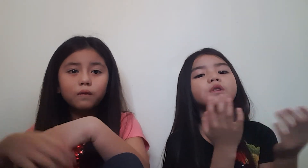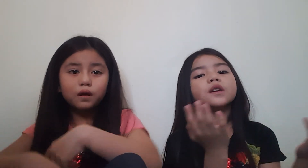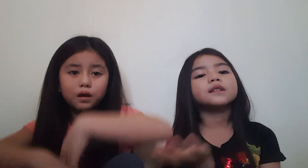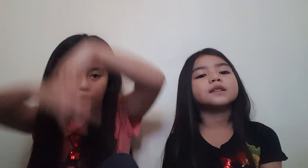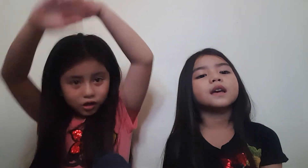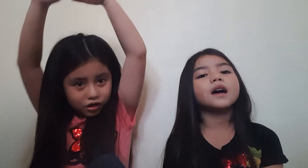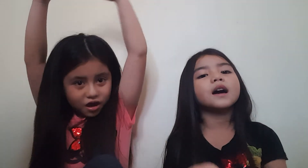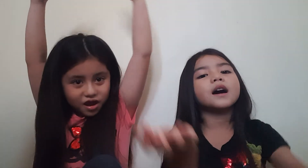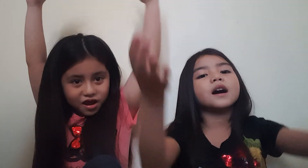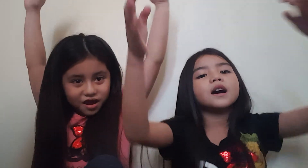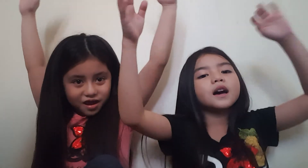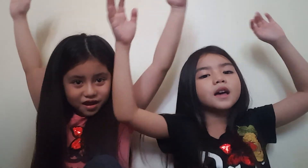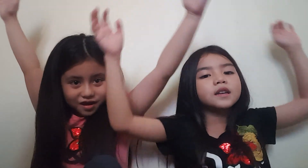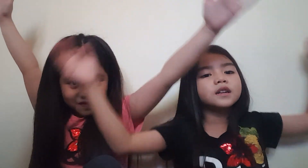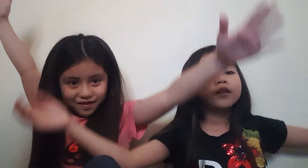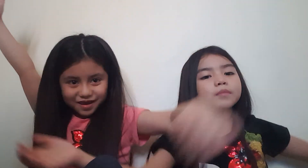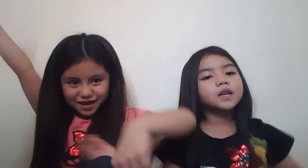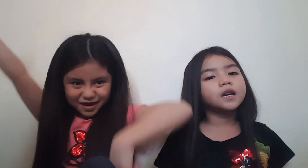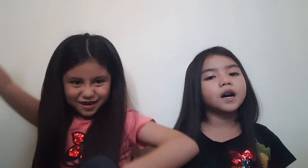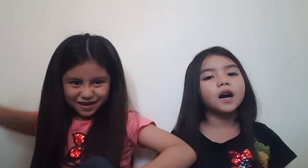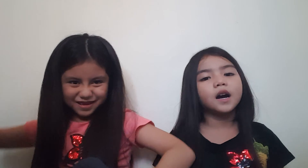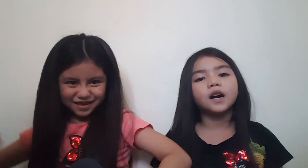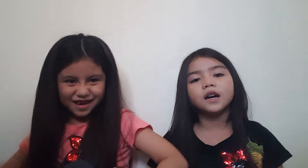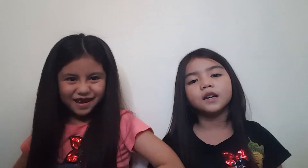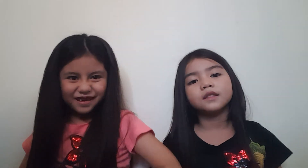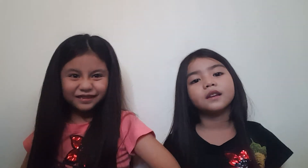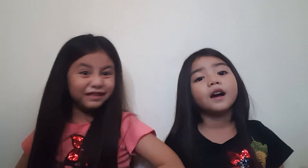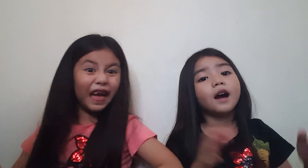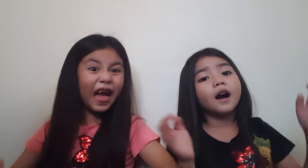inside because Oh